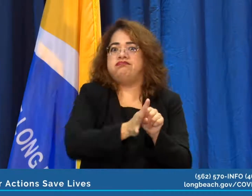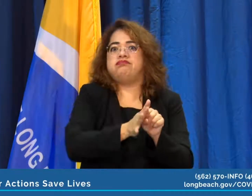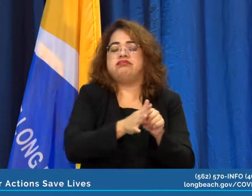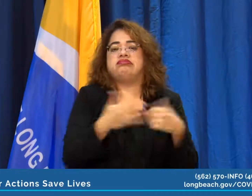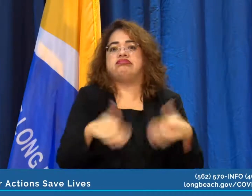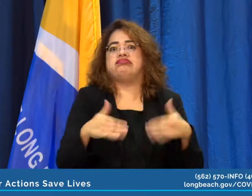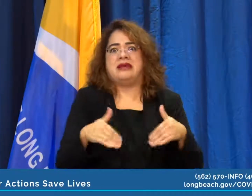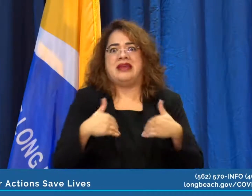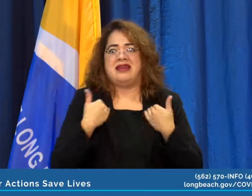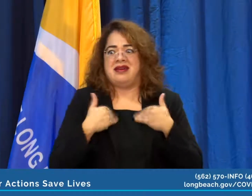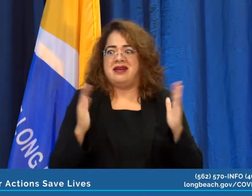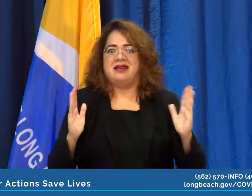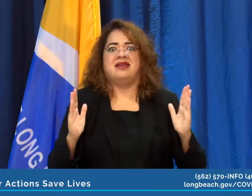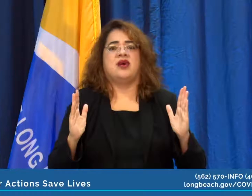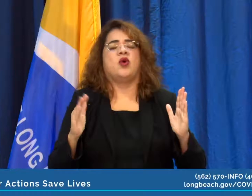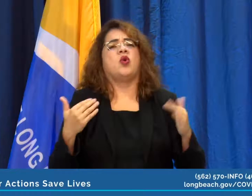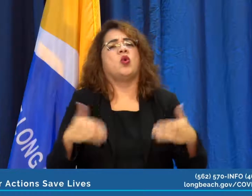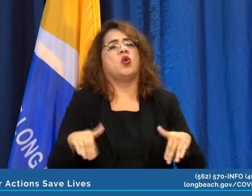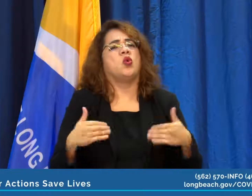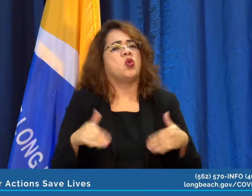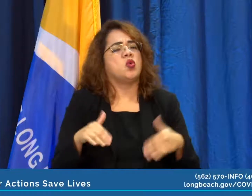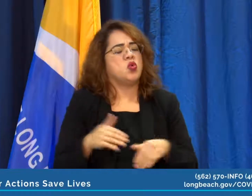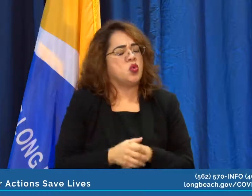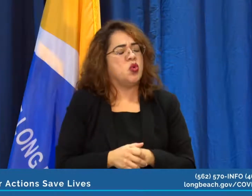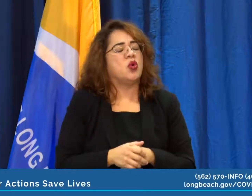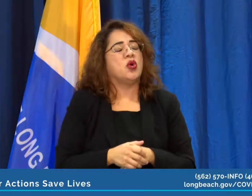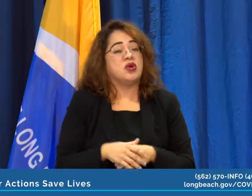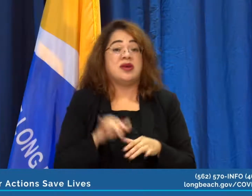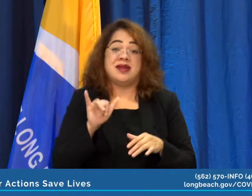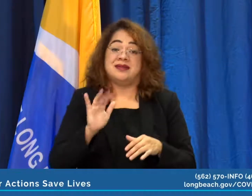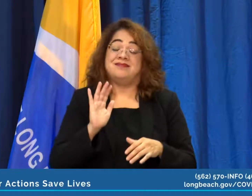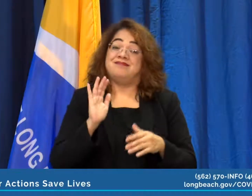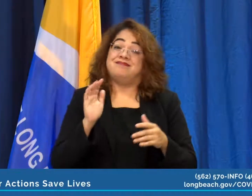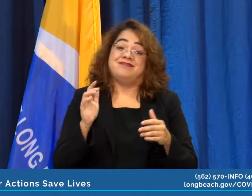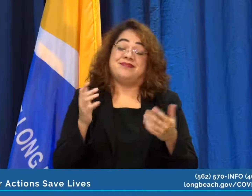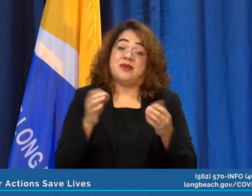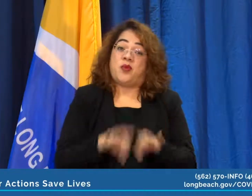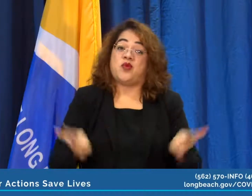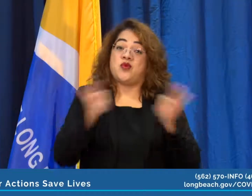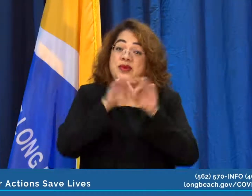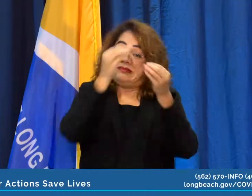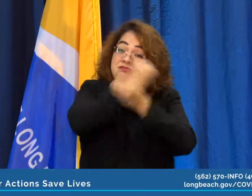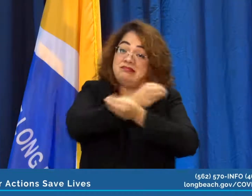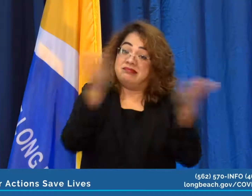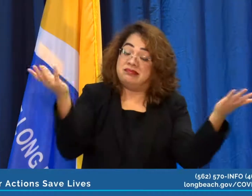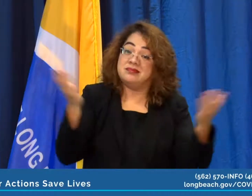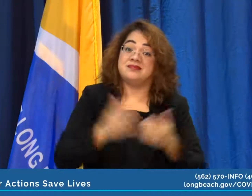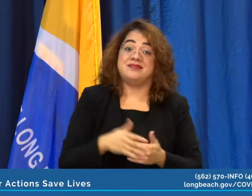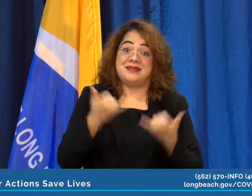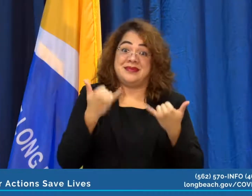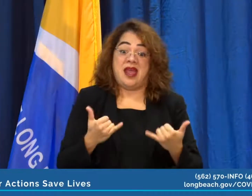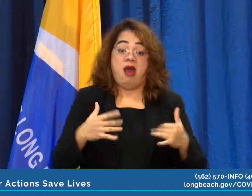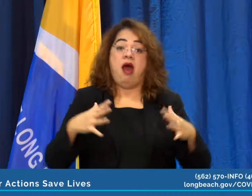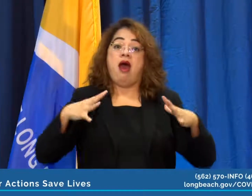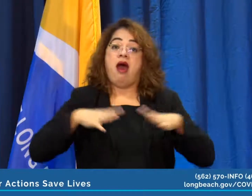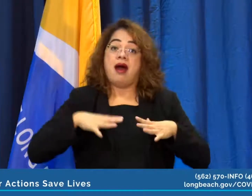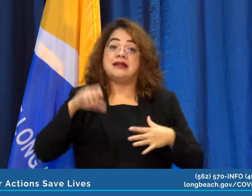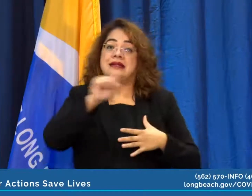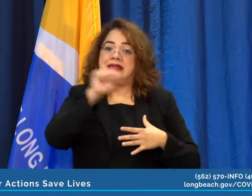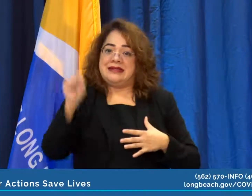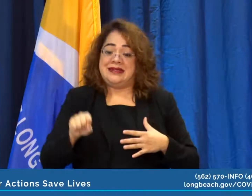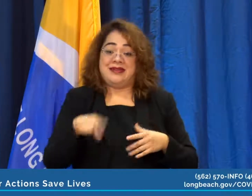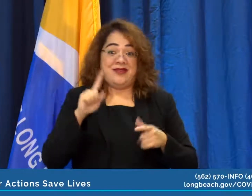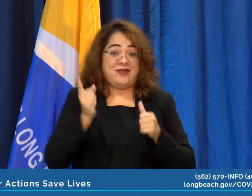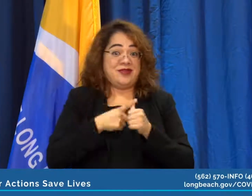where the focus is. So that's the main update. We are coming into Thanksgiving. we are coming into a holiday season.